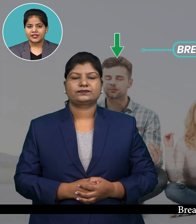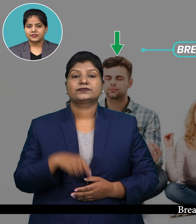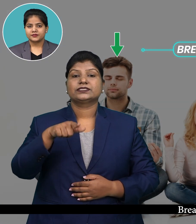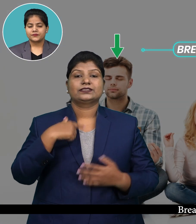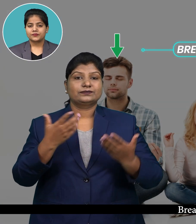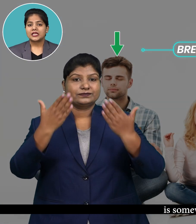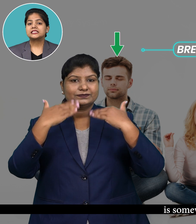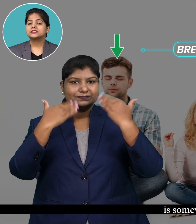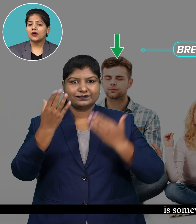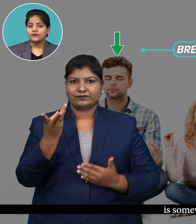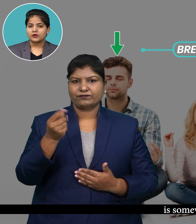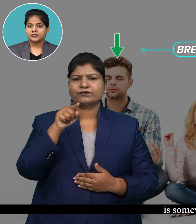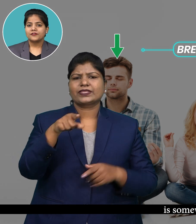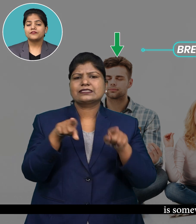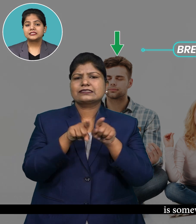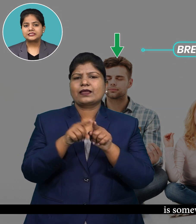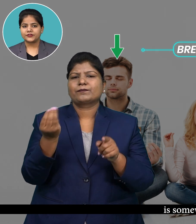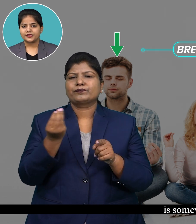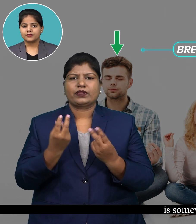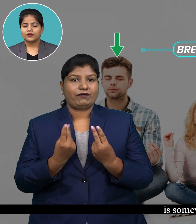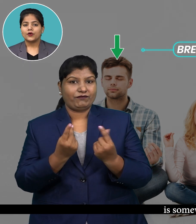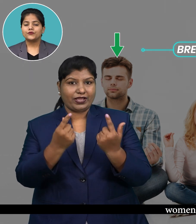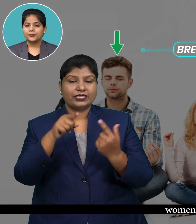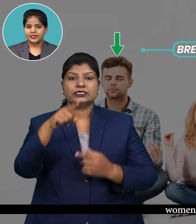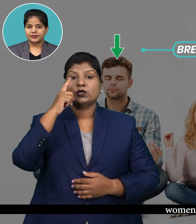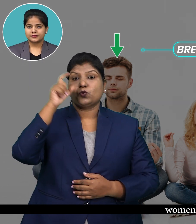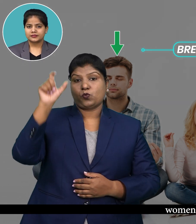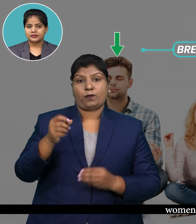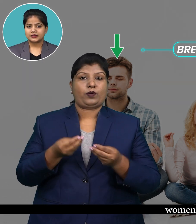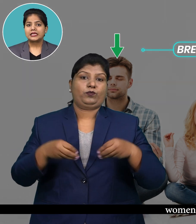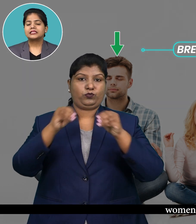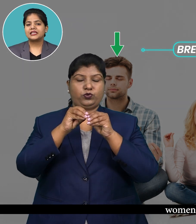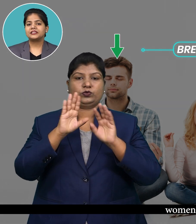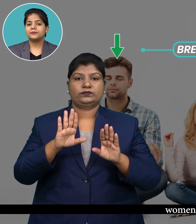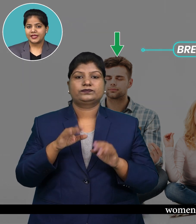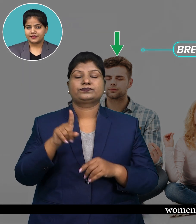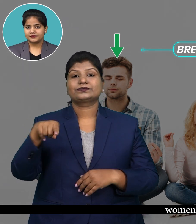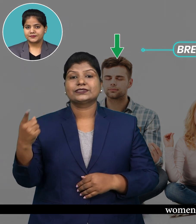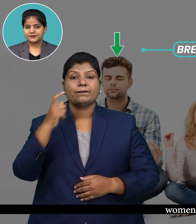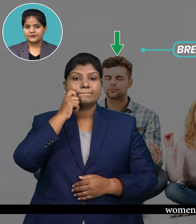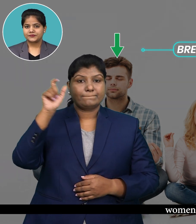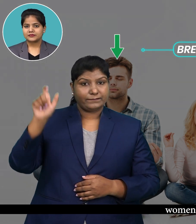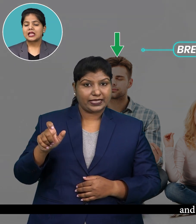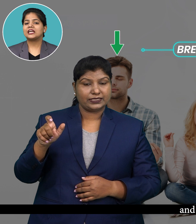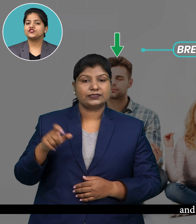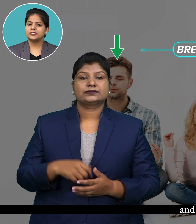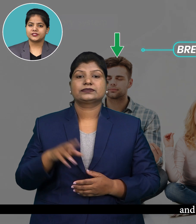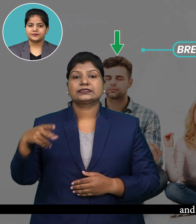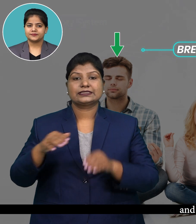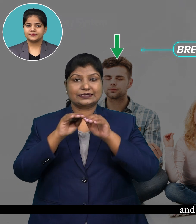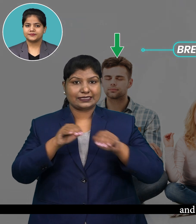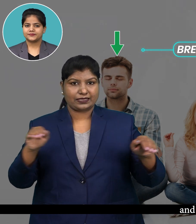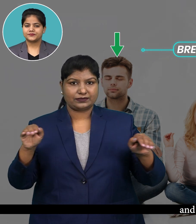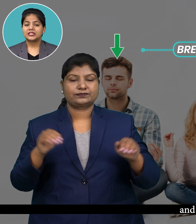Breathing rate is somewhat faster in women than in men and